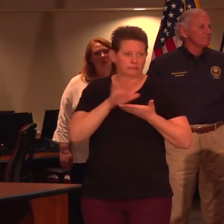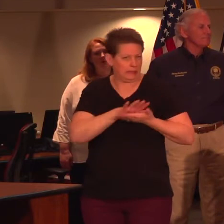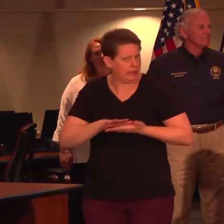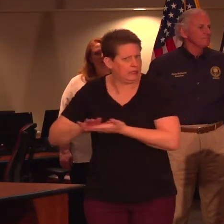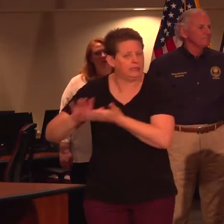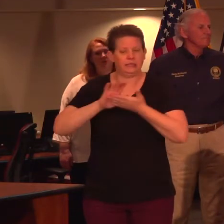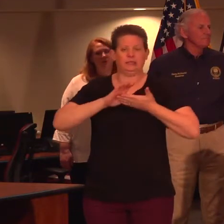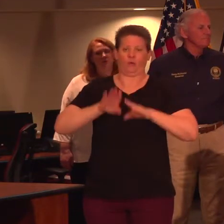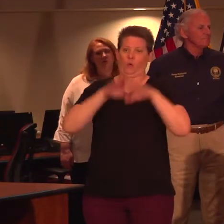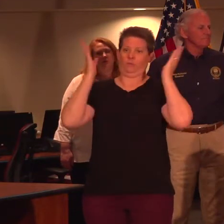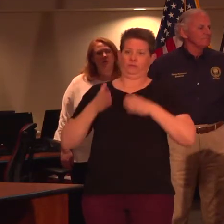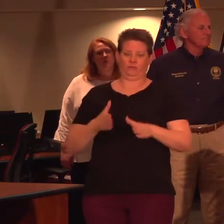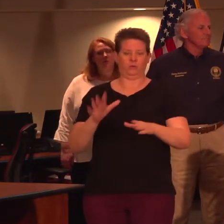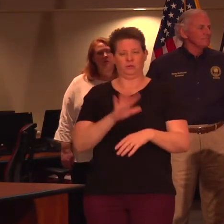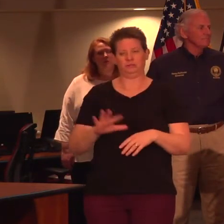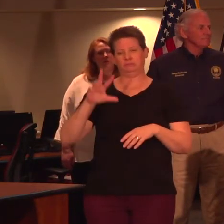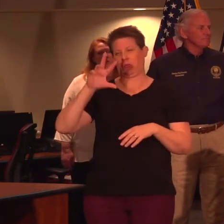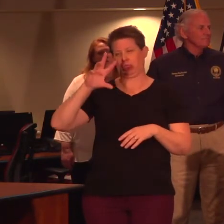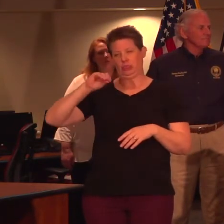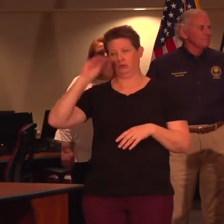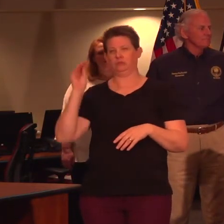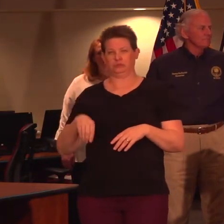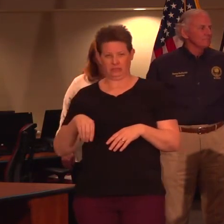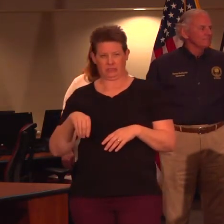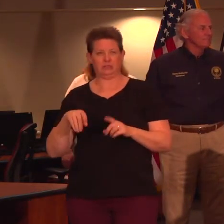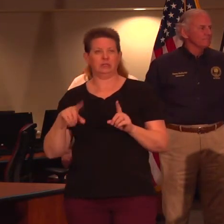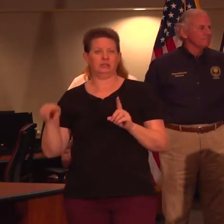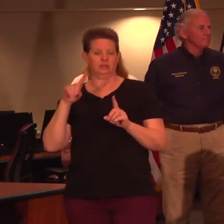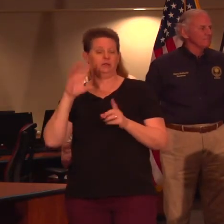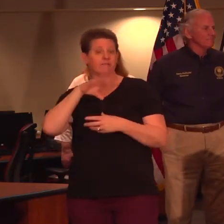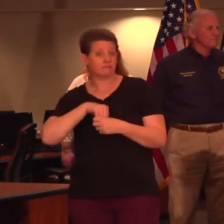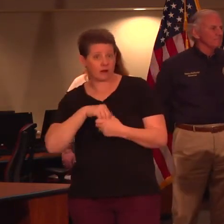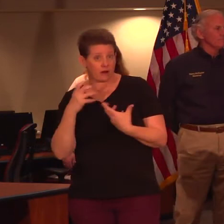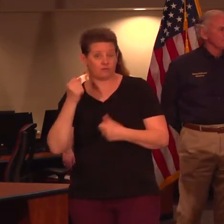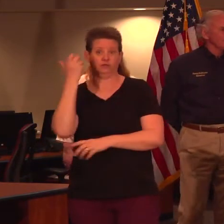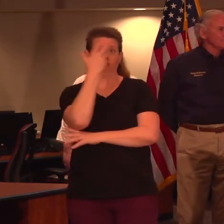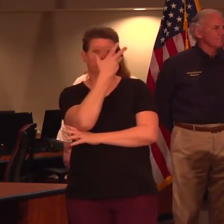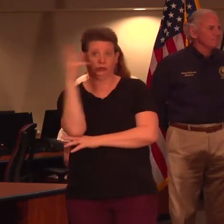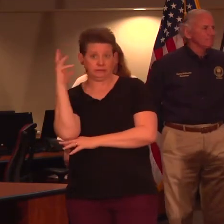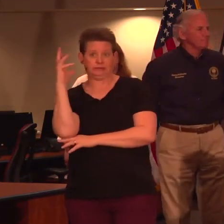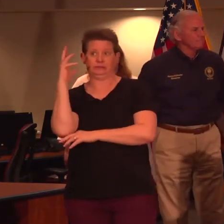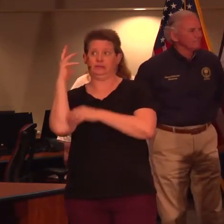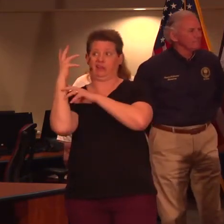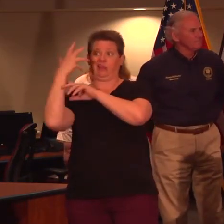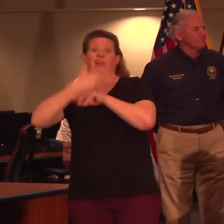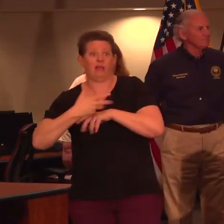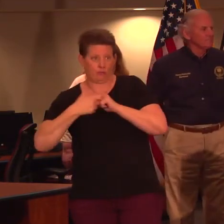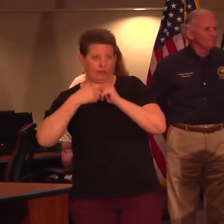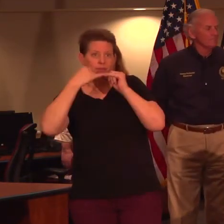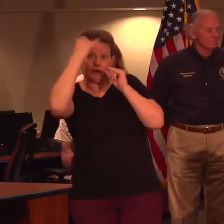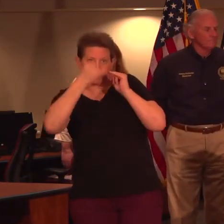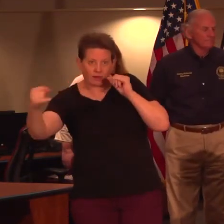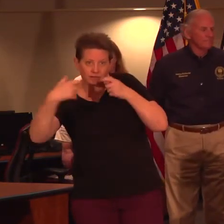reopened. About 30% of those roads or those closures involve trees tangled up in power lines. So I want to say thank you to the